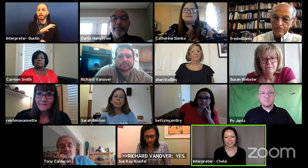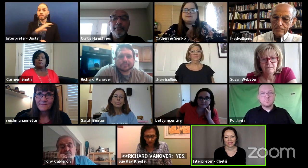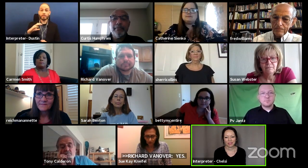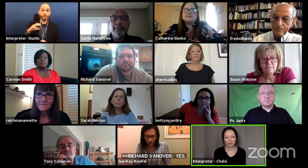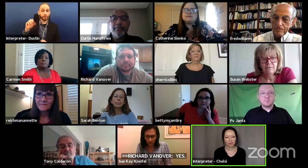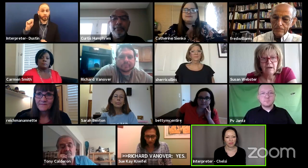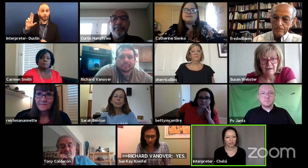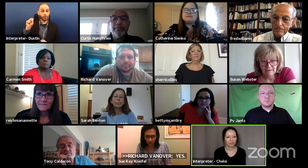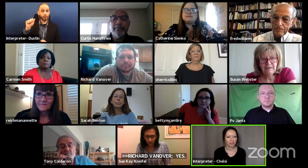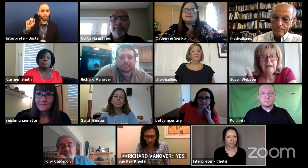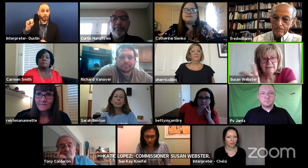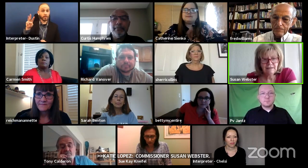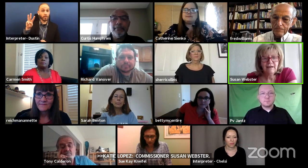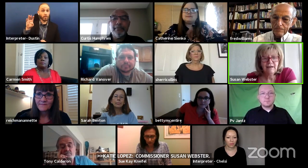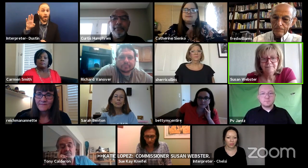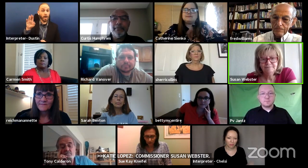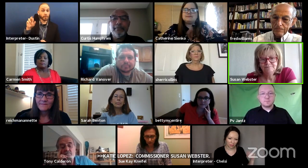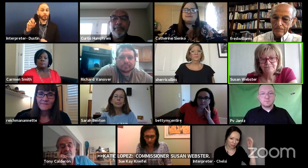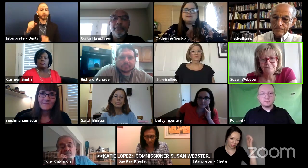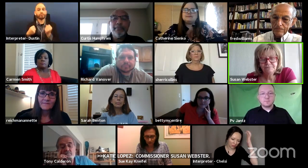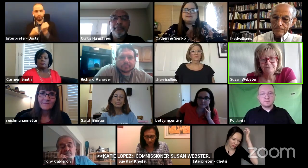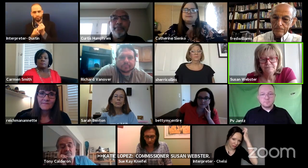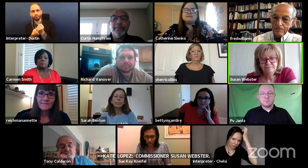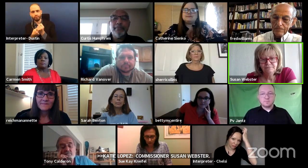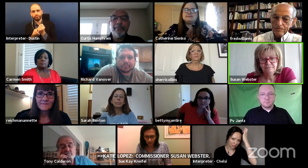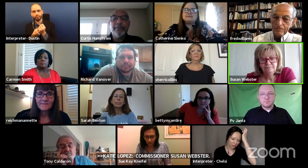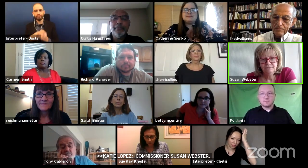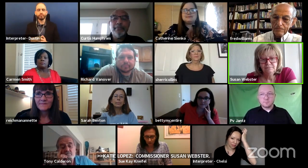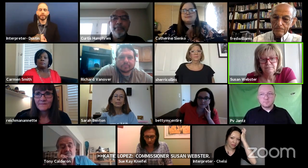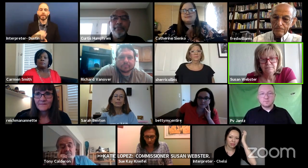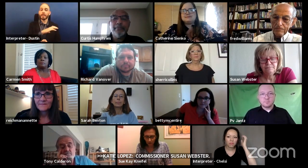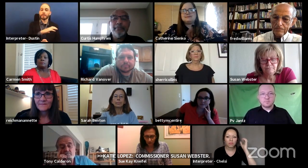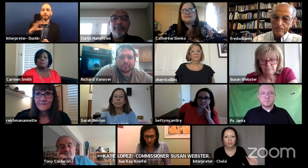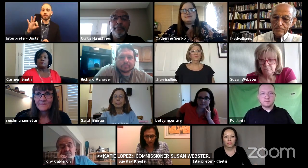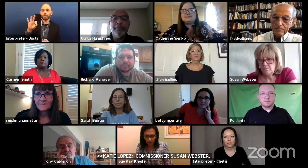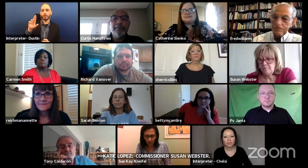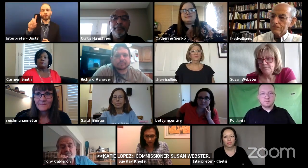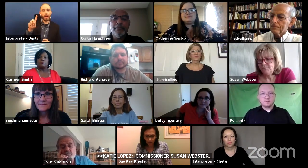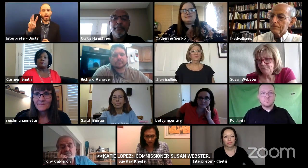Webster, Yes, aye. Commissioner Fred Williams,